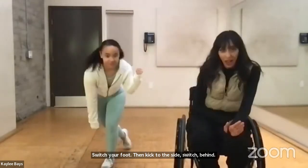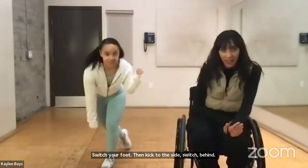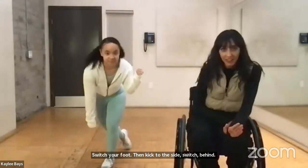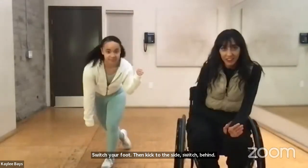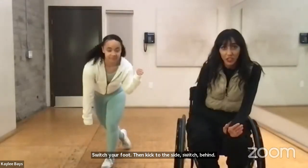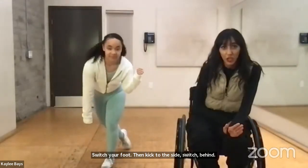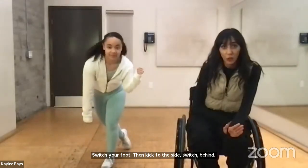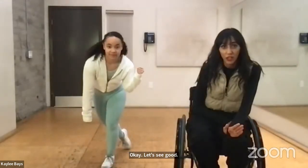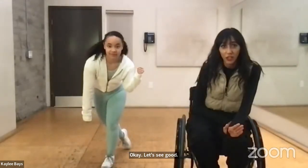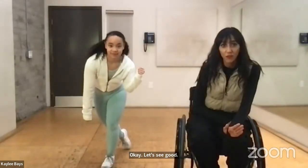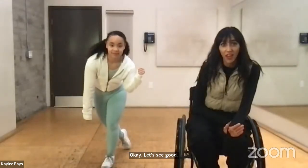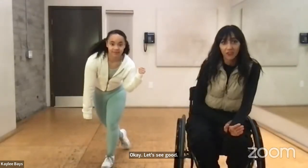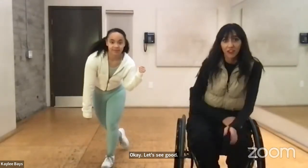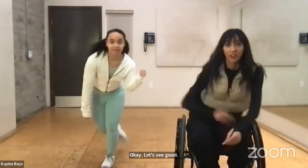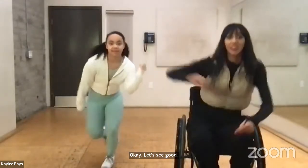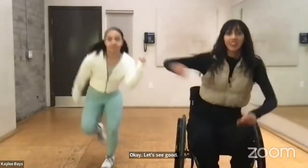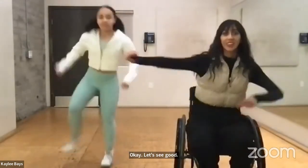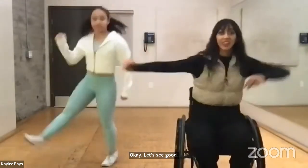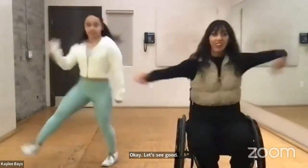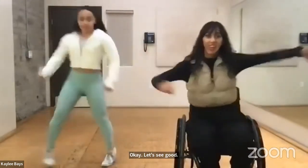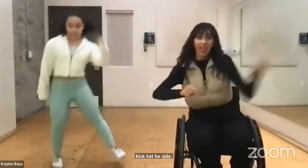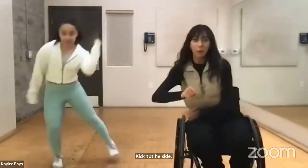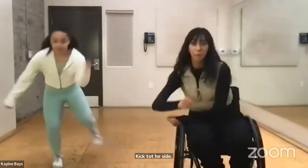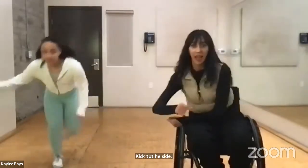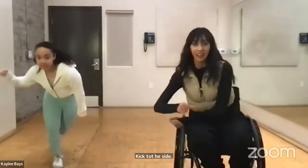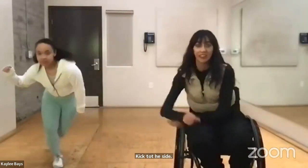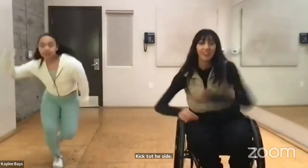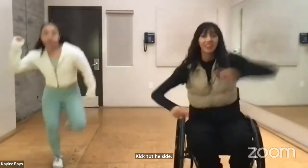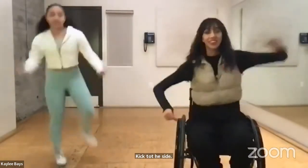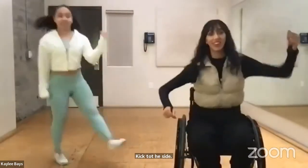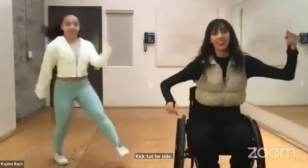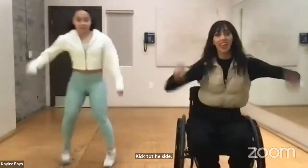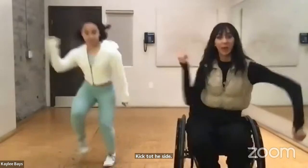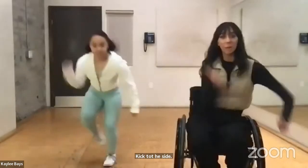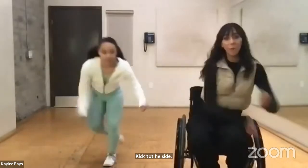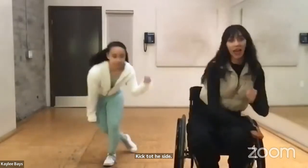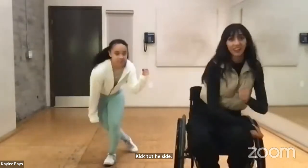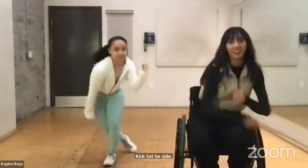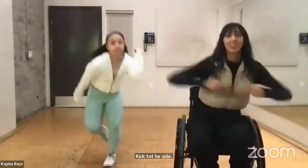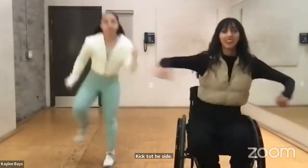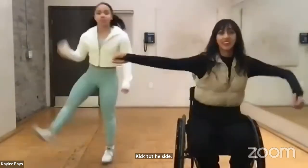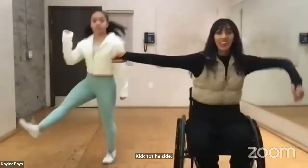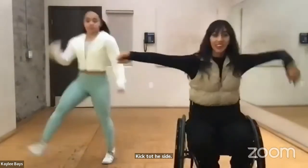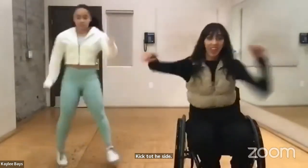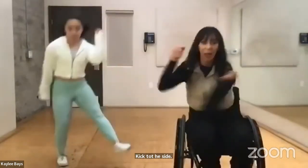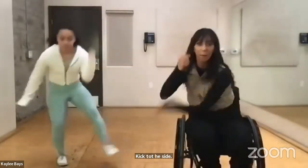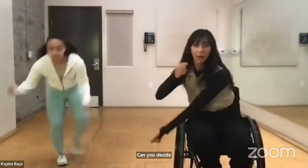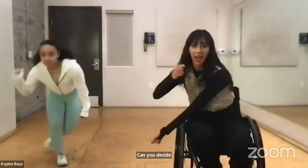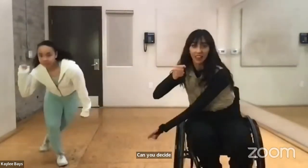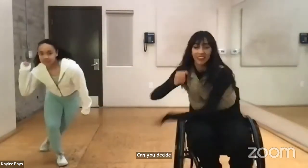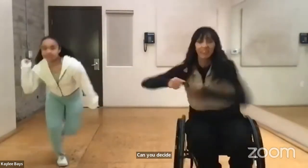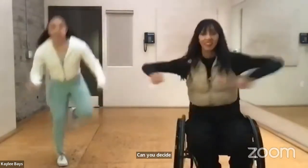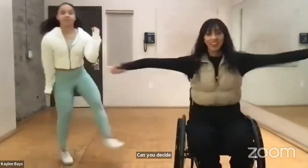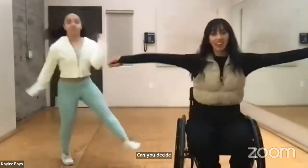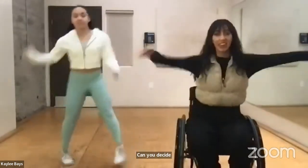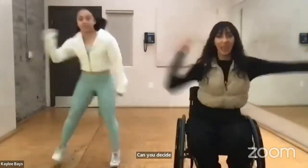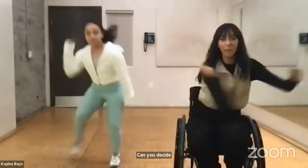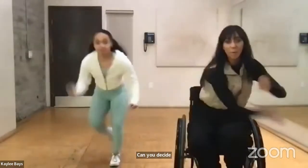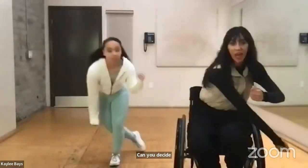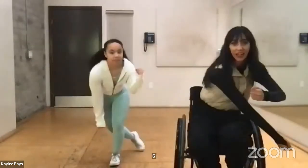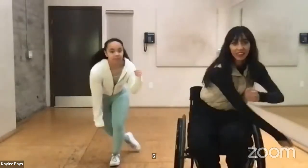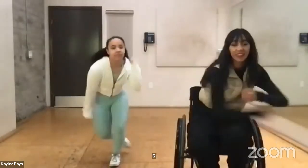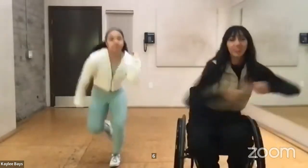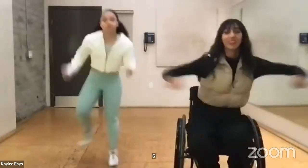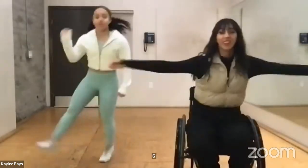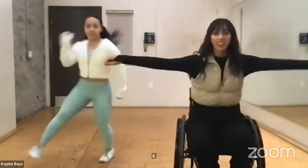that foot behind. Good, we're gonna go faster. Kick and back, kick and back, kick and back, kick